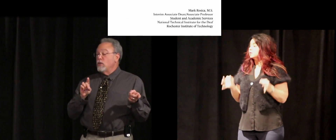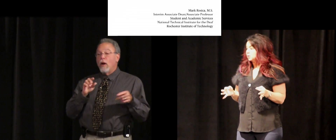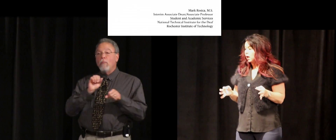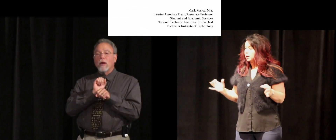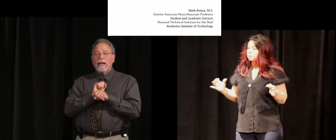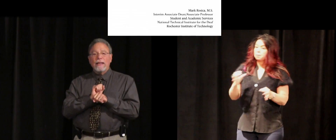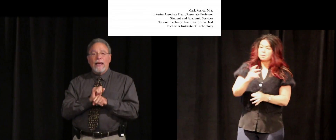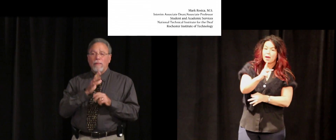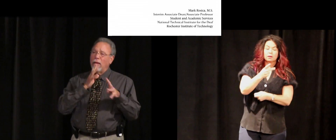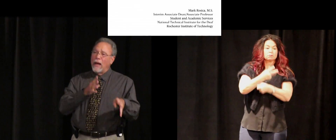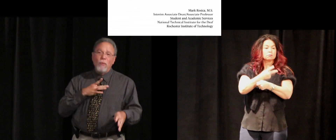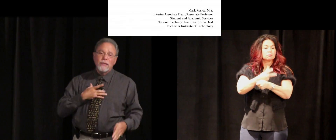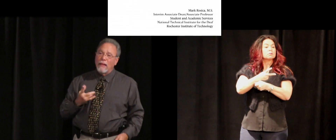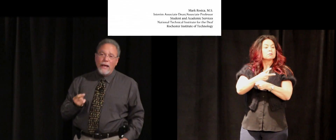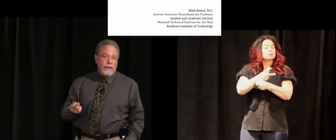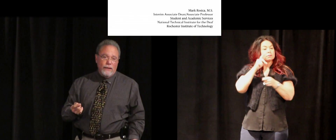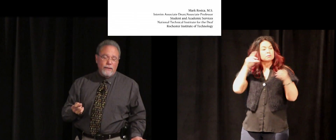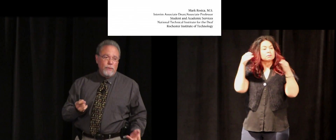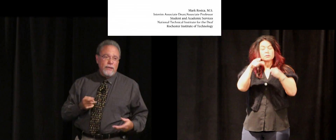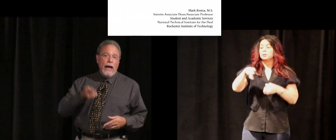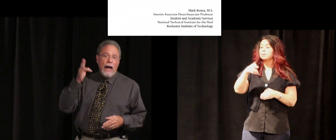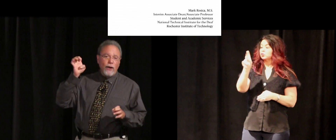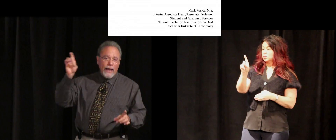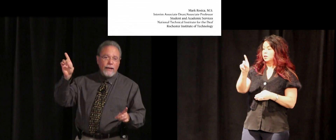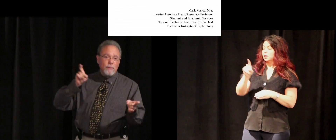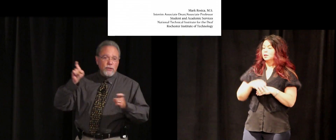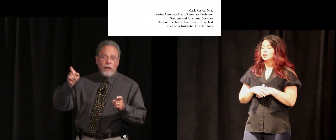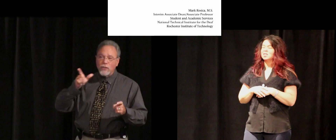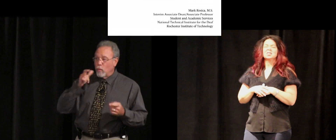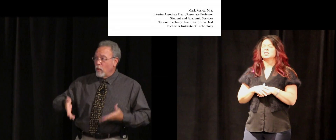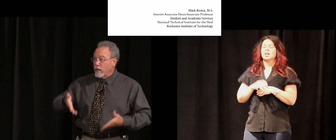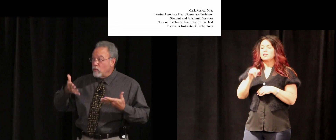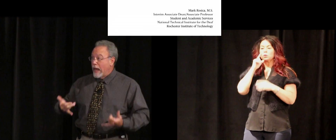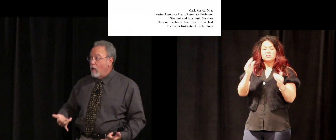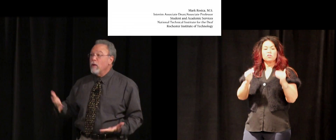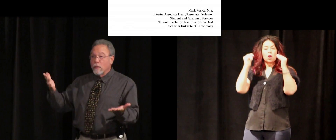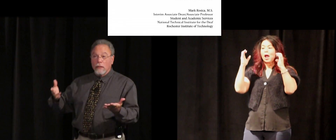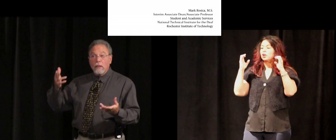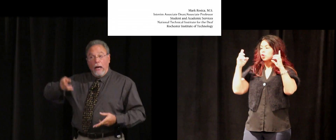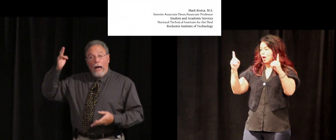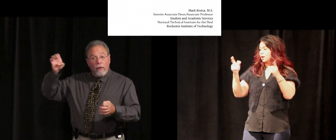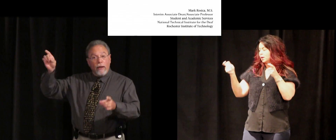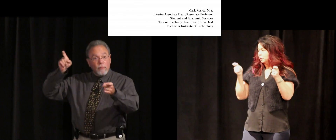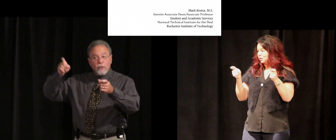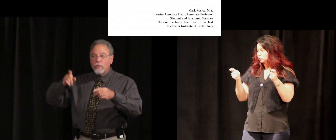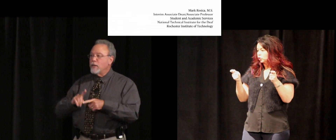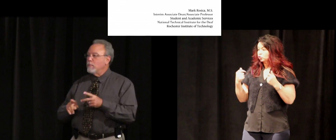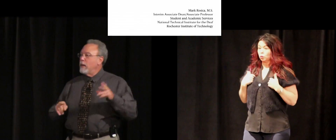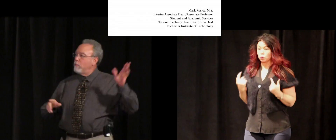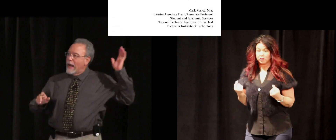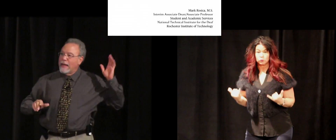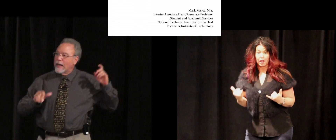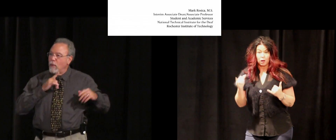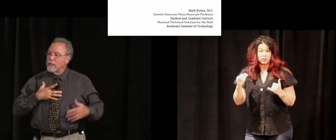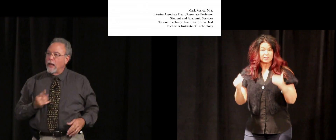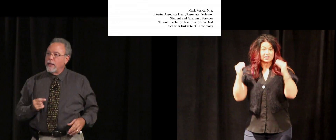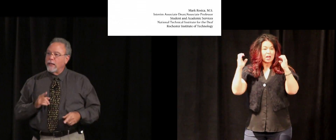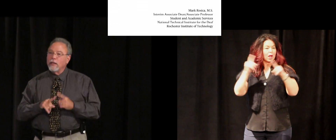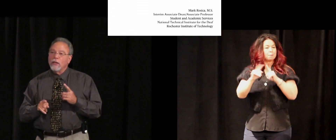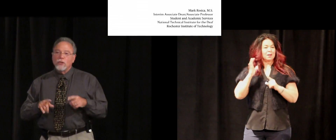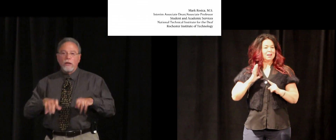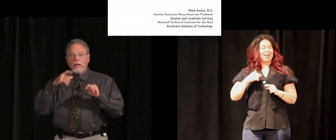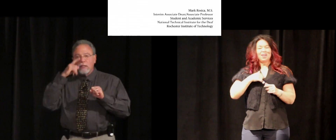So, overview of what we're going to do today. And if you have questions and you want to make a comment or you want to ask a question, please interrupt. Just